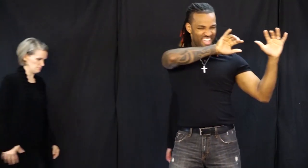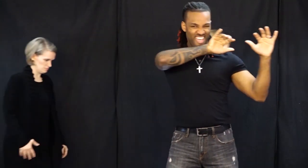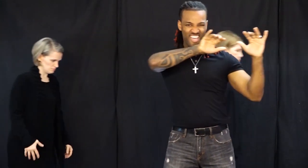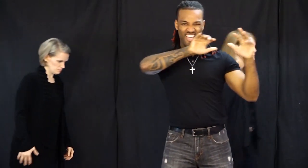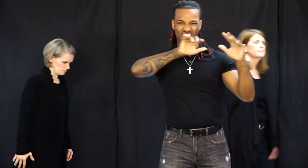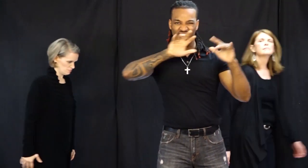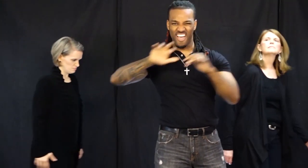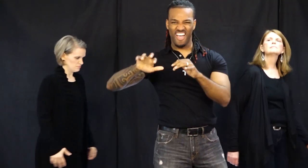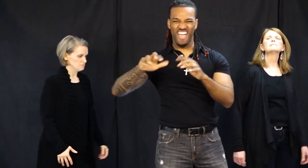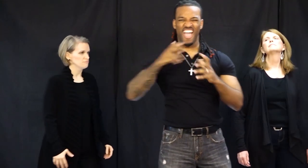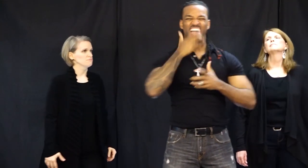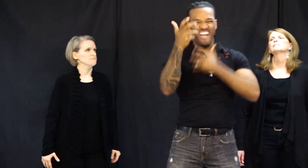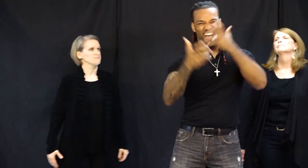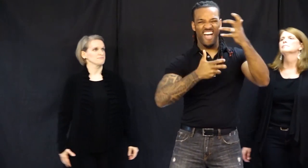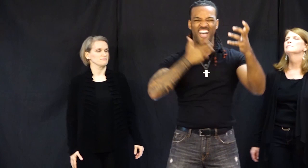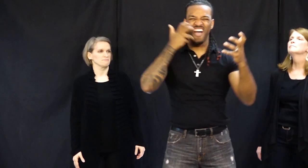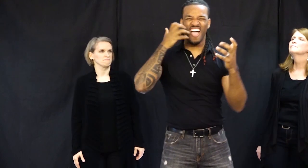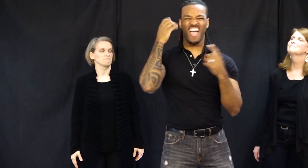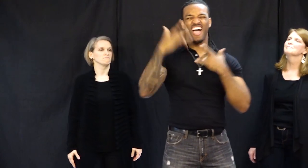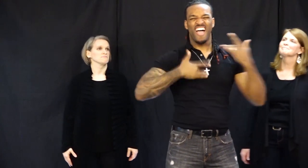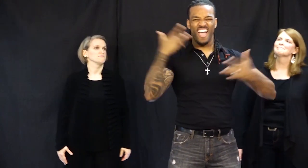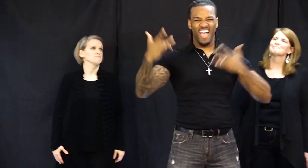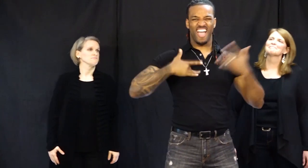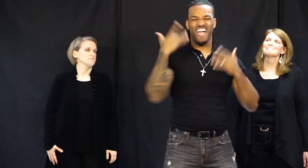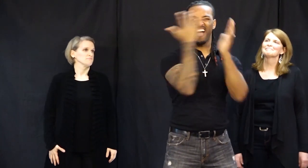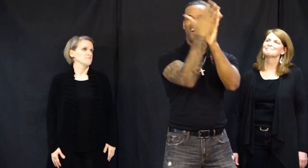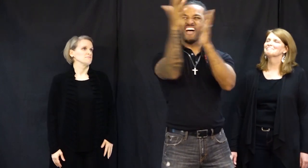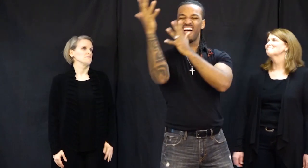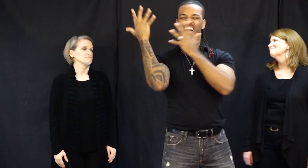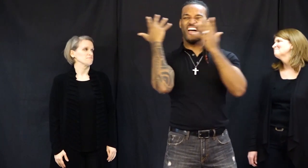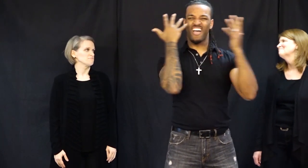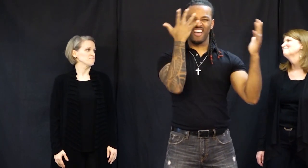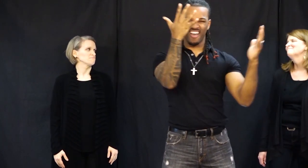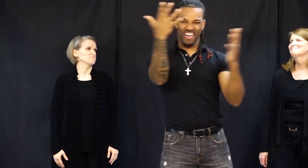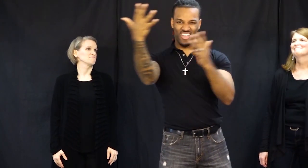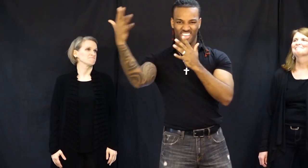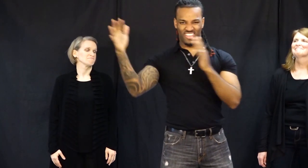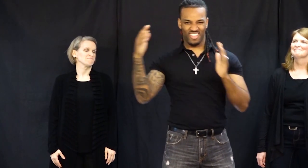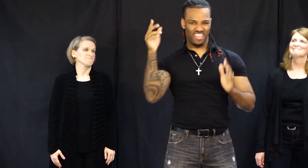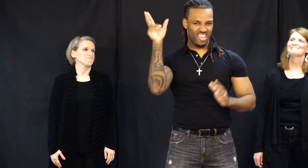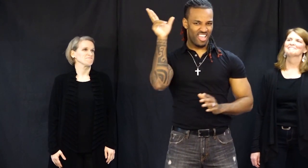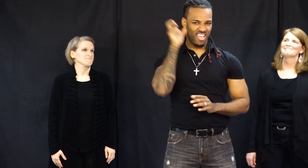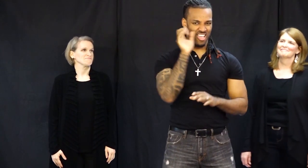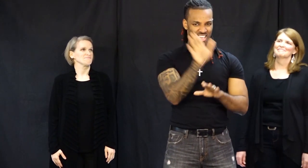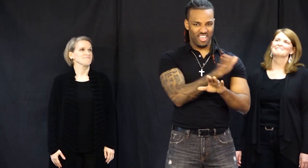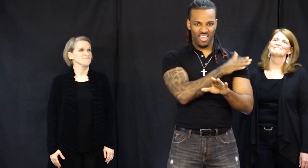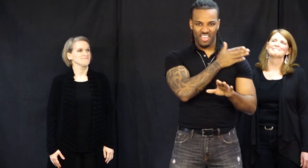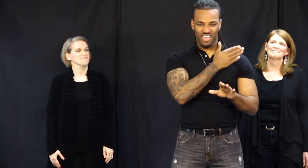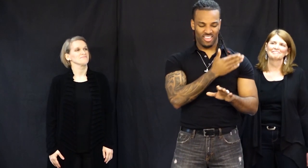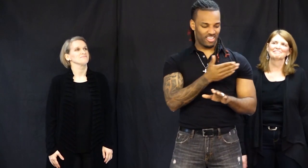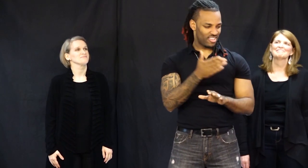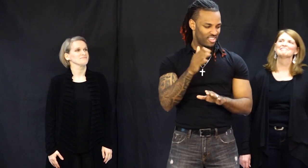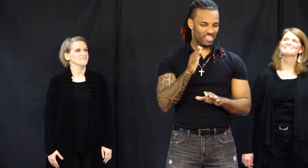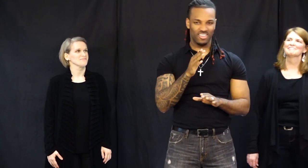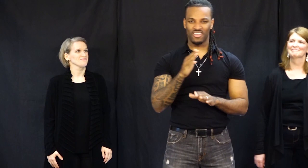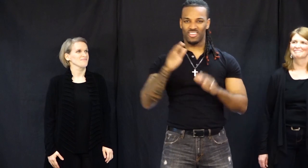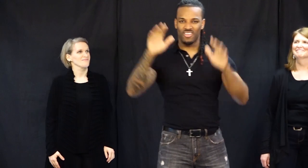the streets. There are screams and church bells ringing. And as our fallen foes retreat, I hear the drinking song they're singing.